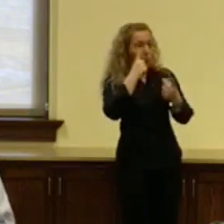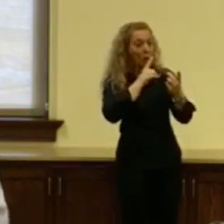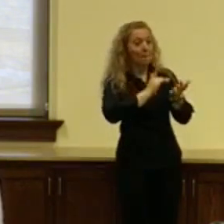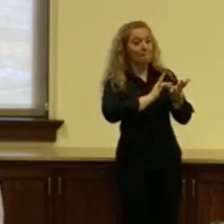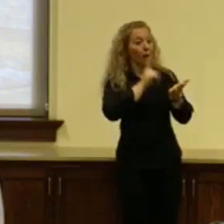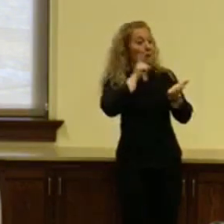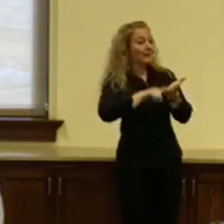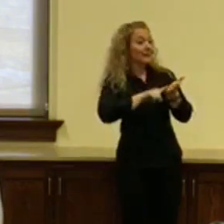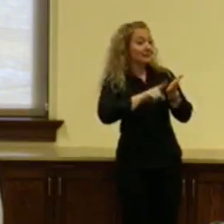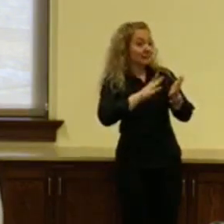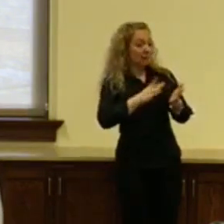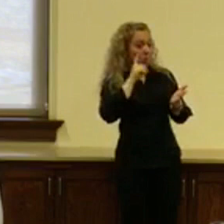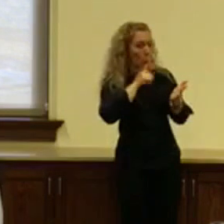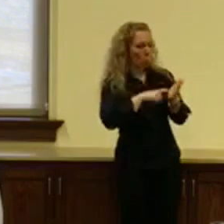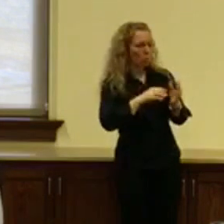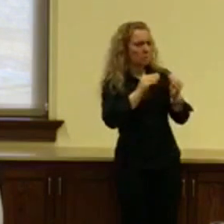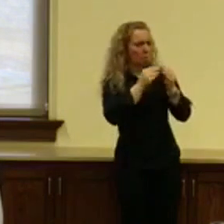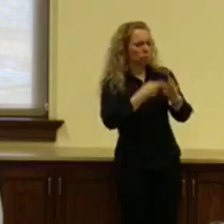medically unattended deaths?